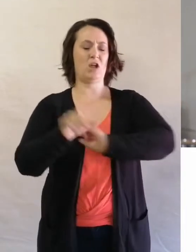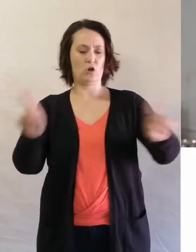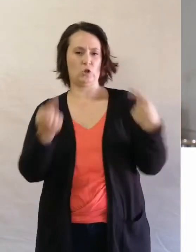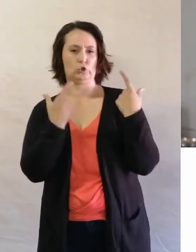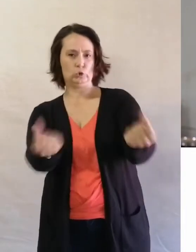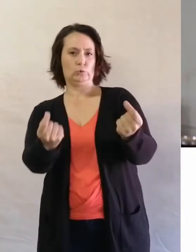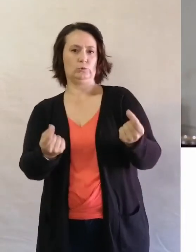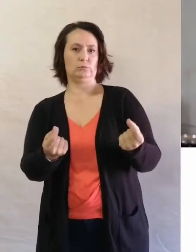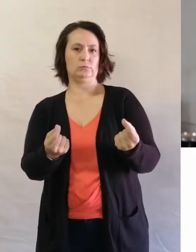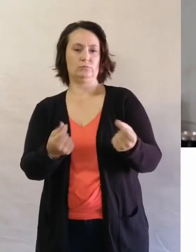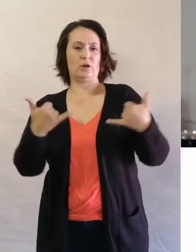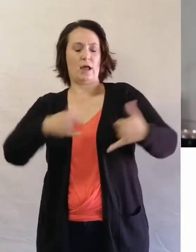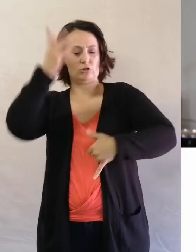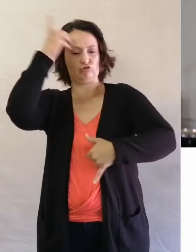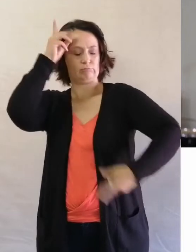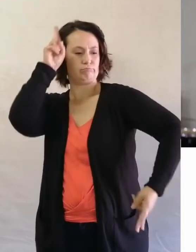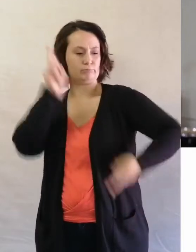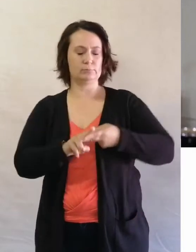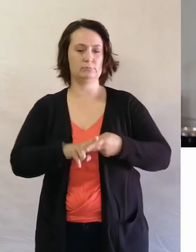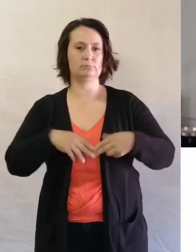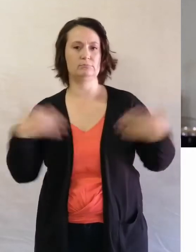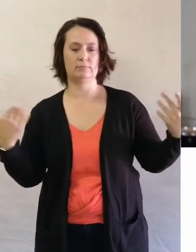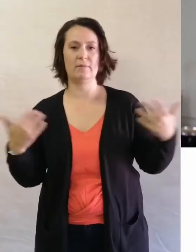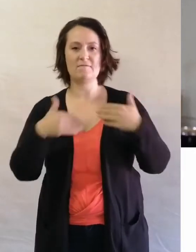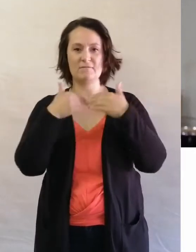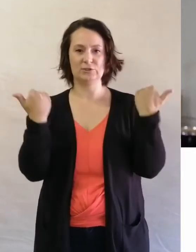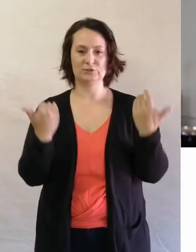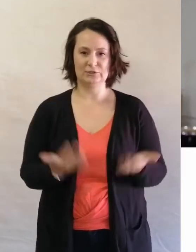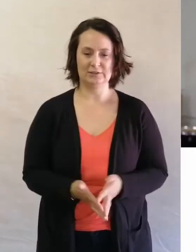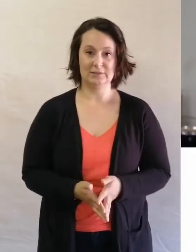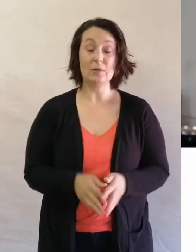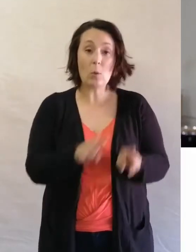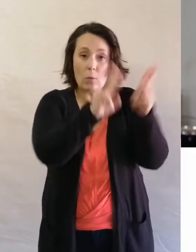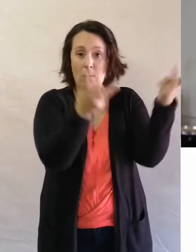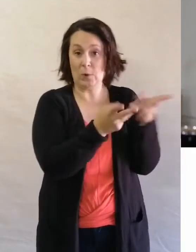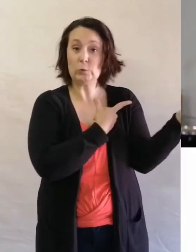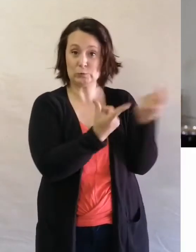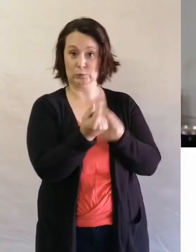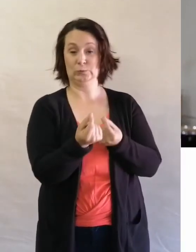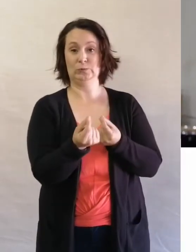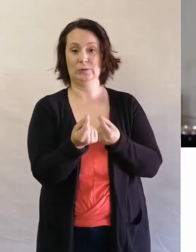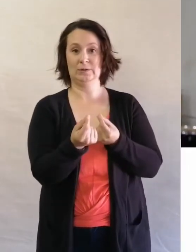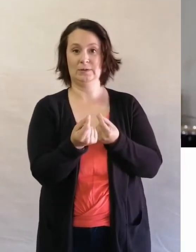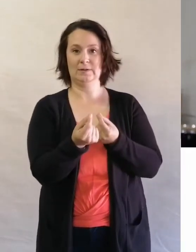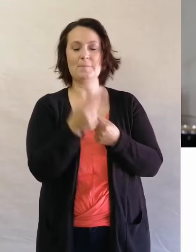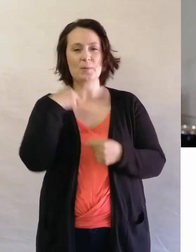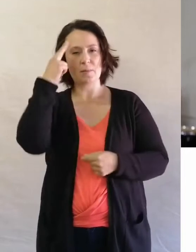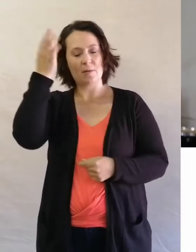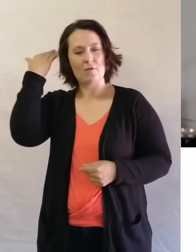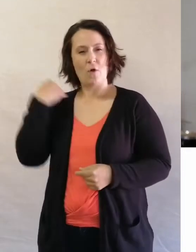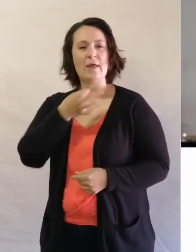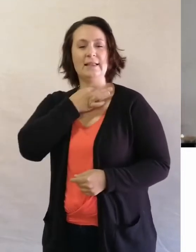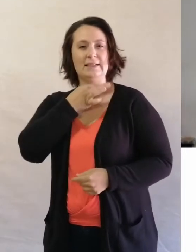it. And so I don't dream anymore. Listen, that's what the world does. I can remember my English teacher